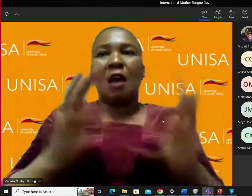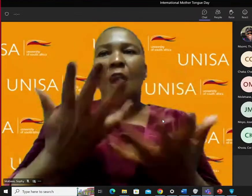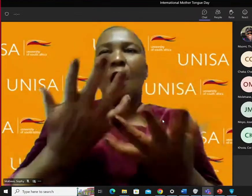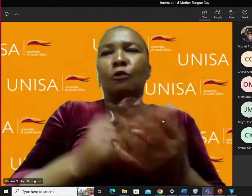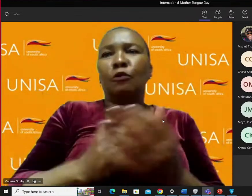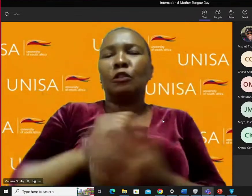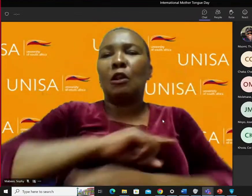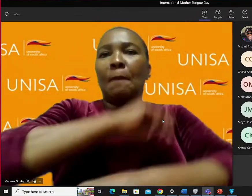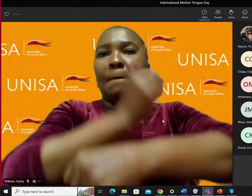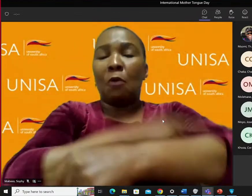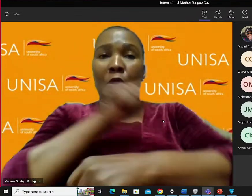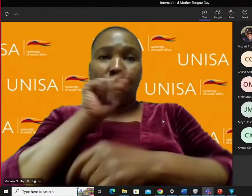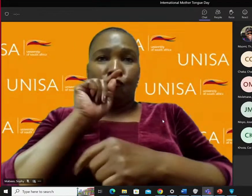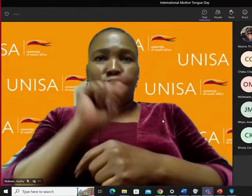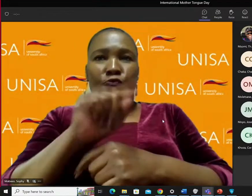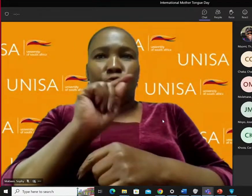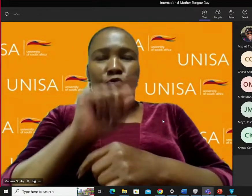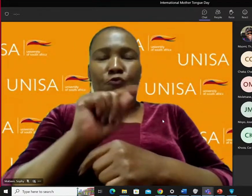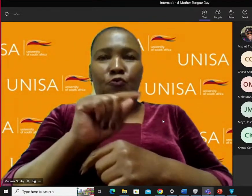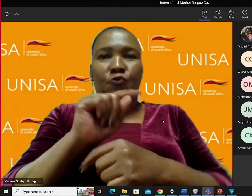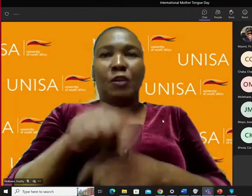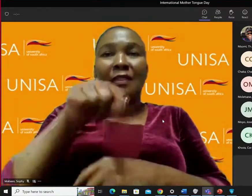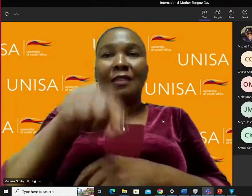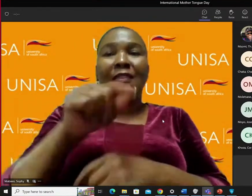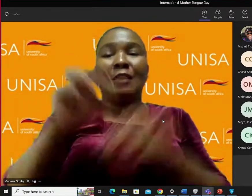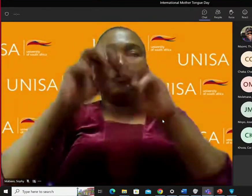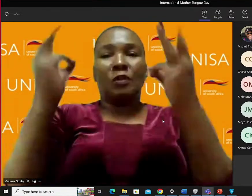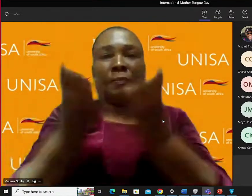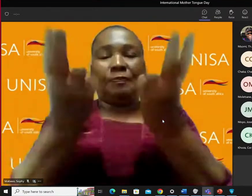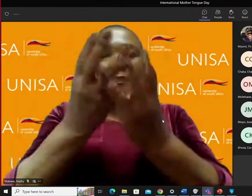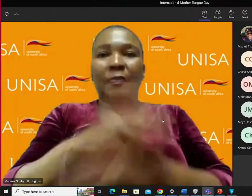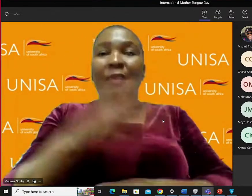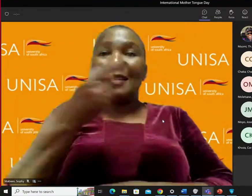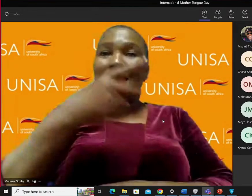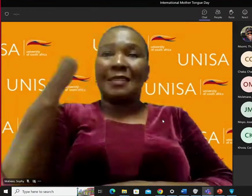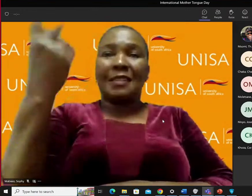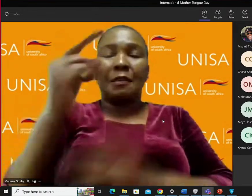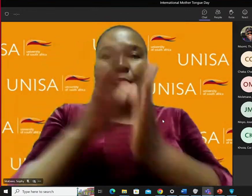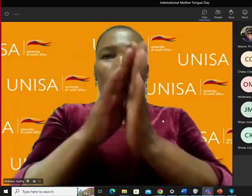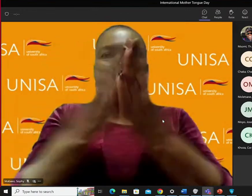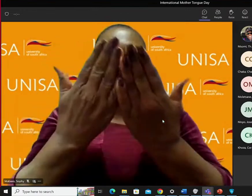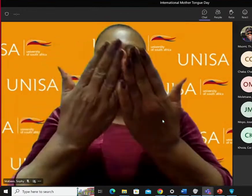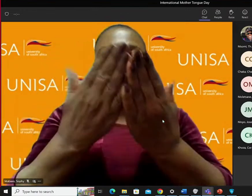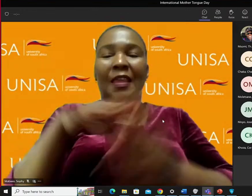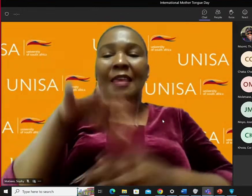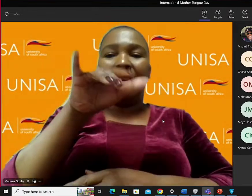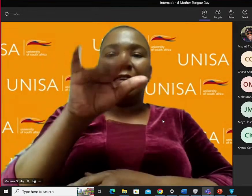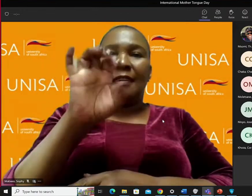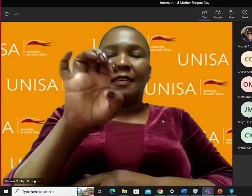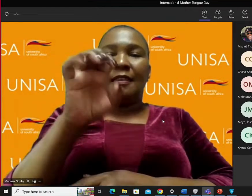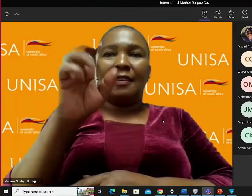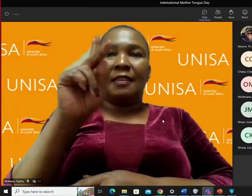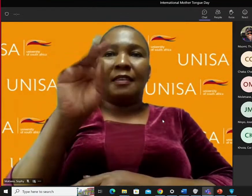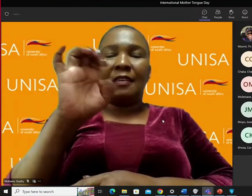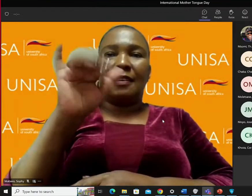empower you in the modern world. So that was the second book, Yeke Yanga, Yes Yanga in